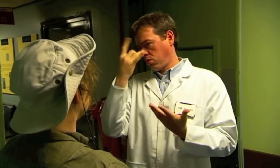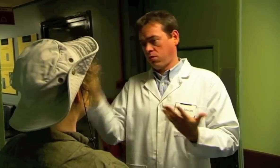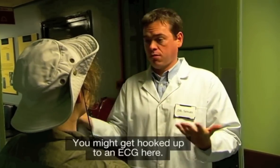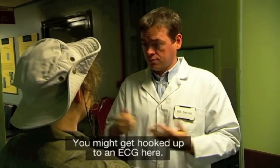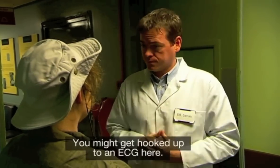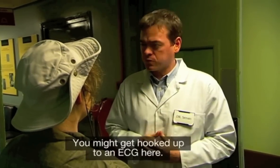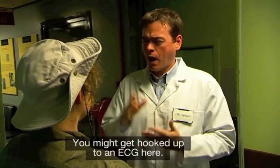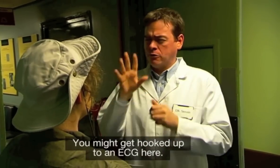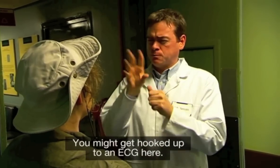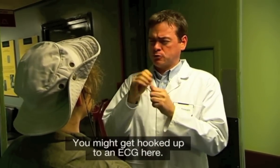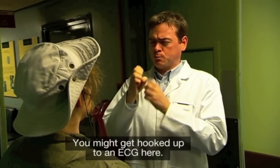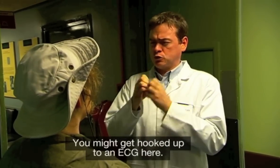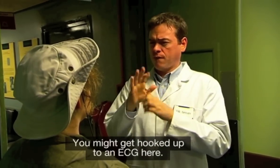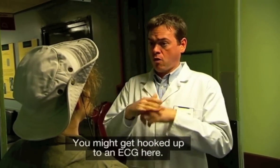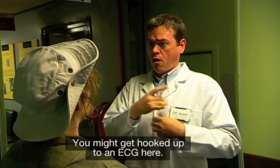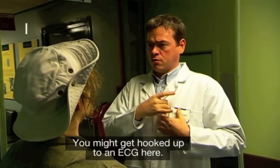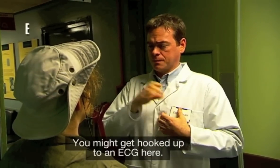You might get hooked up to an ECG here.